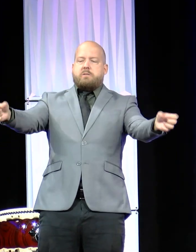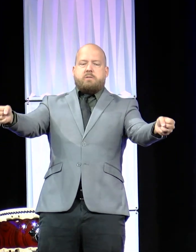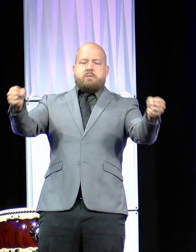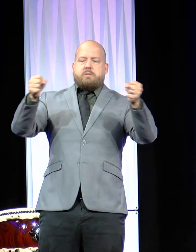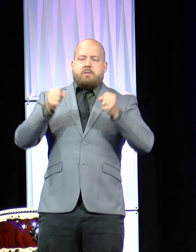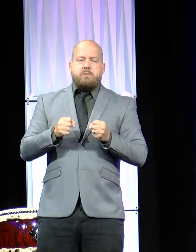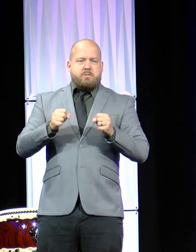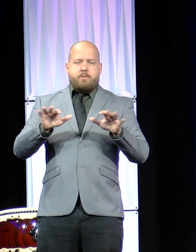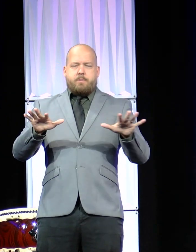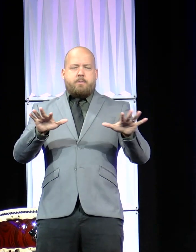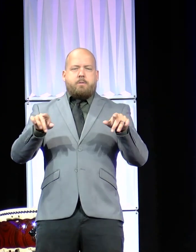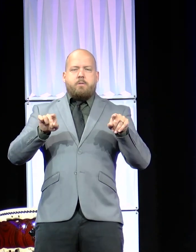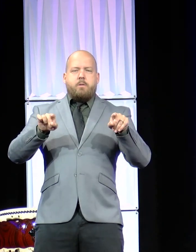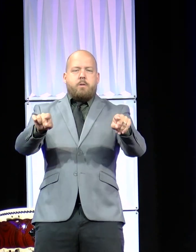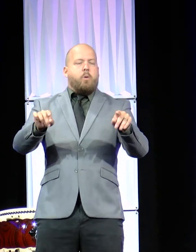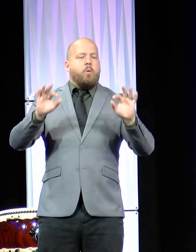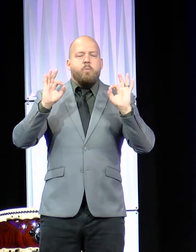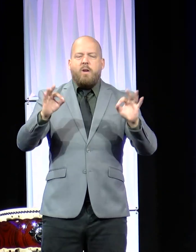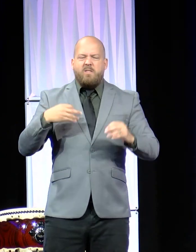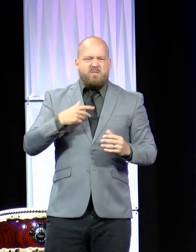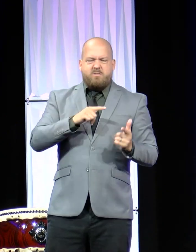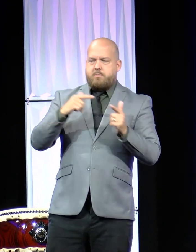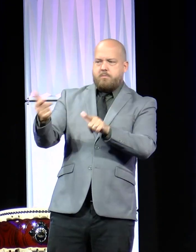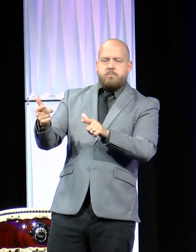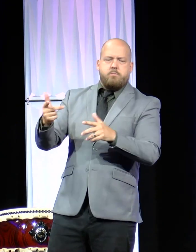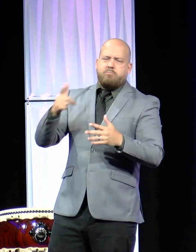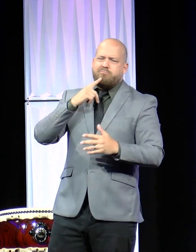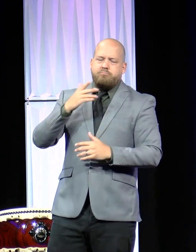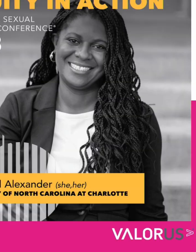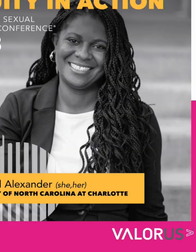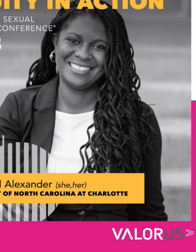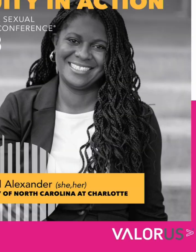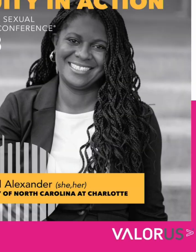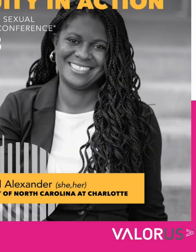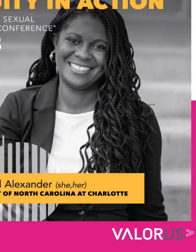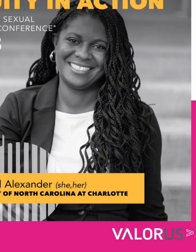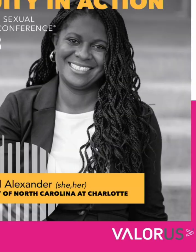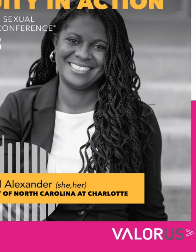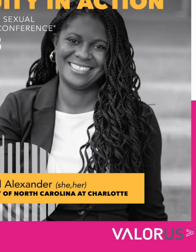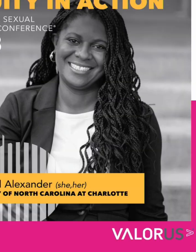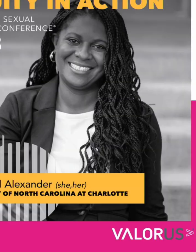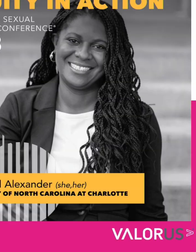to agree, and here she is. Please join me in welcoming Dr. Alexander.